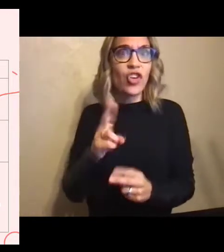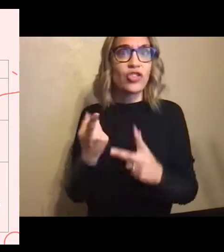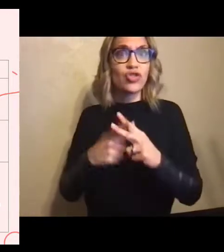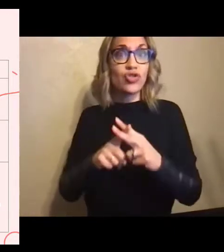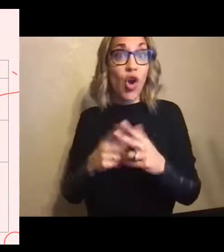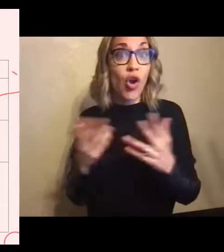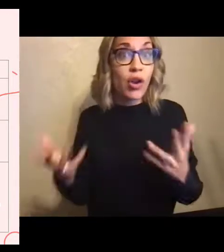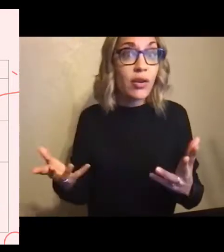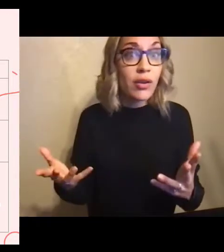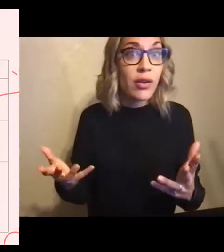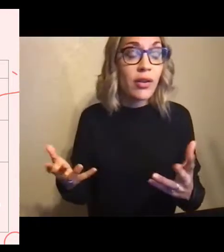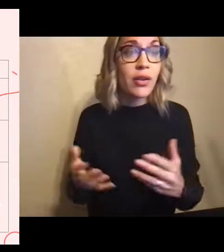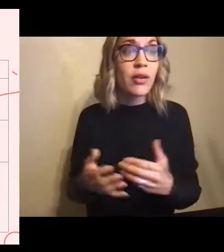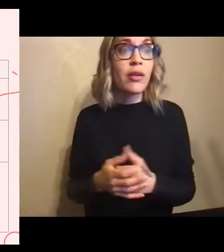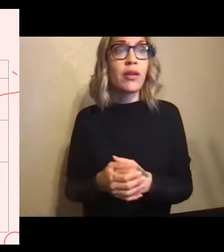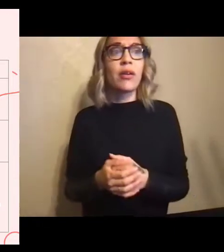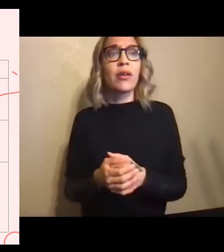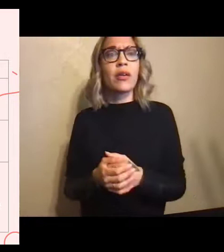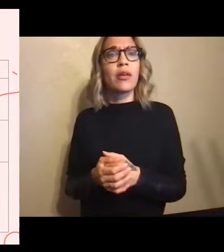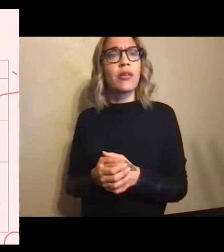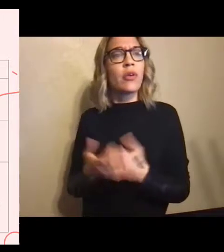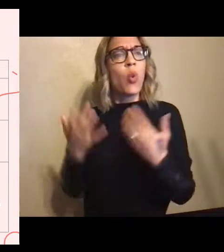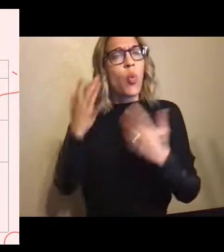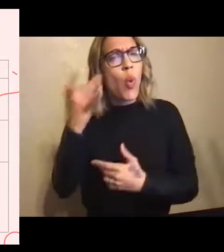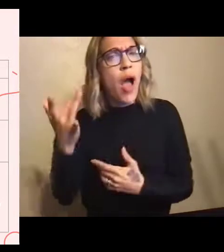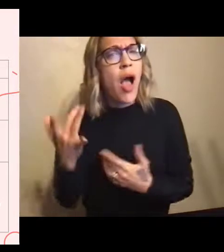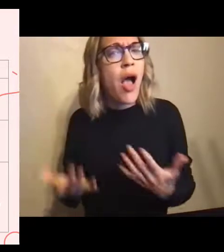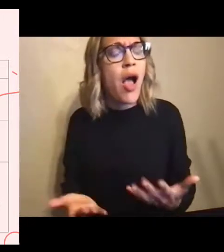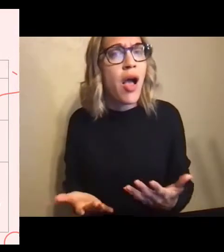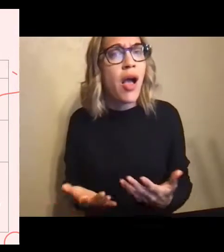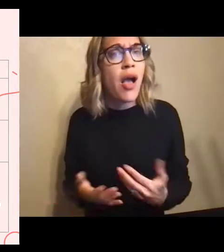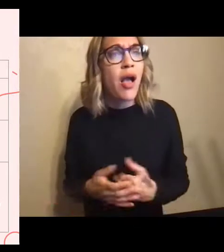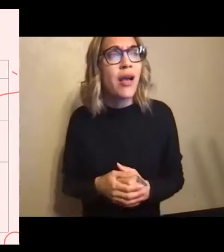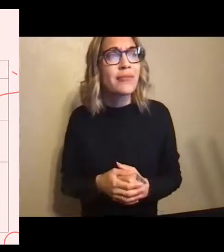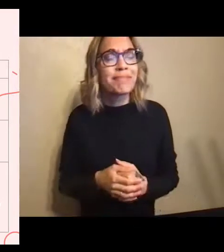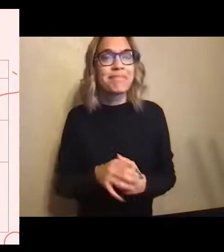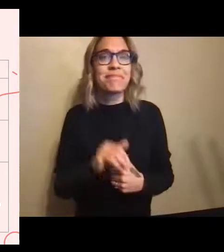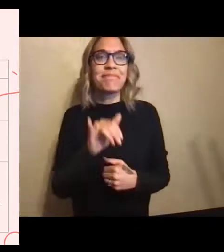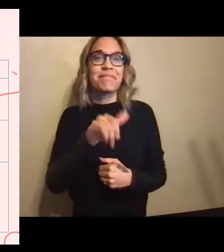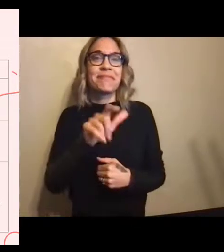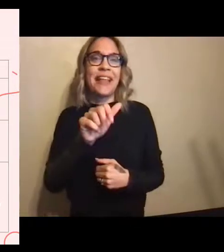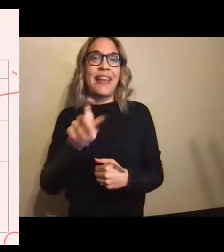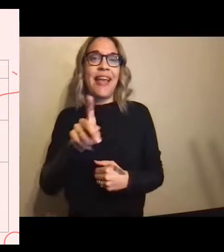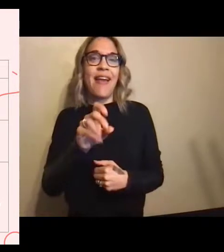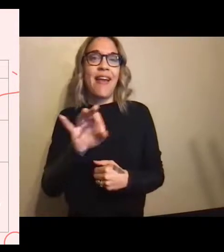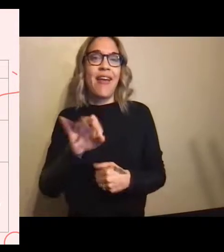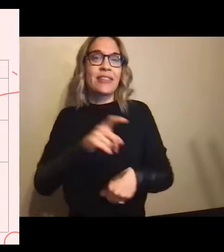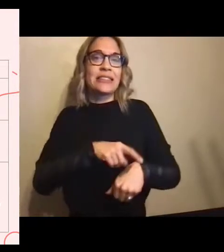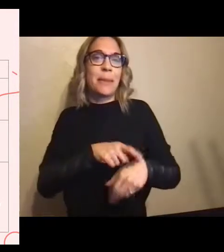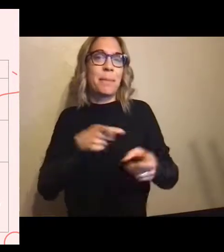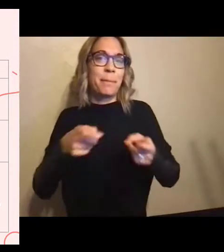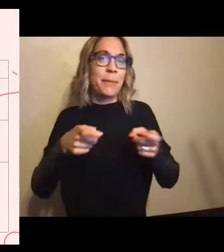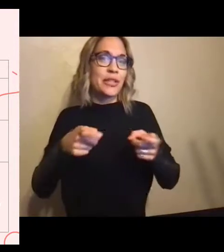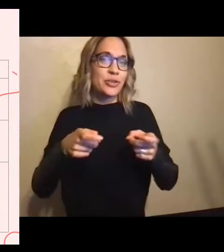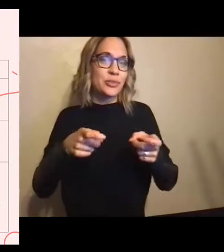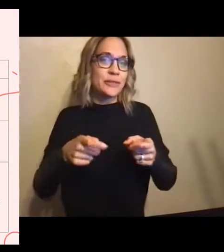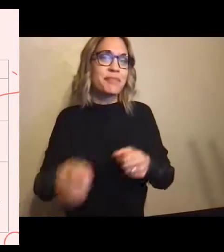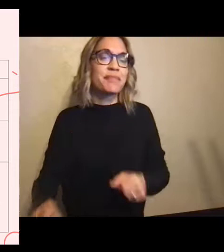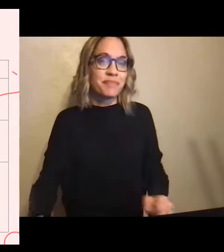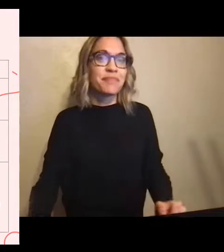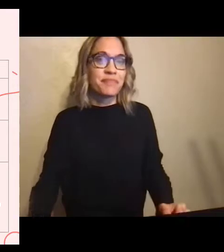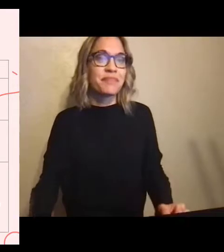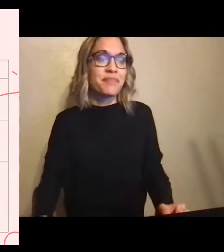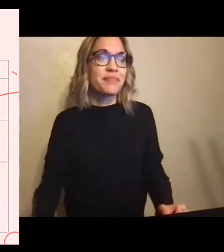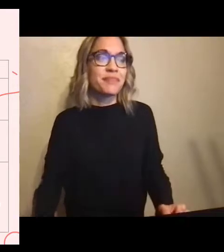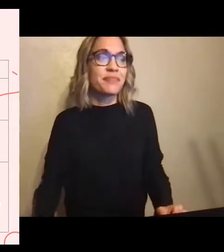If you have a project idea or multiple project ideas, but you never start them, think about why not. Might be a lack